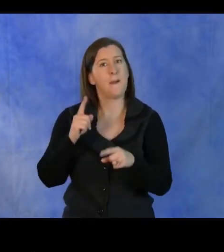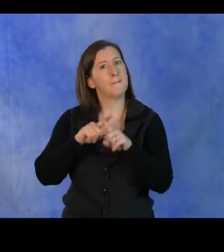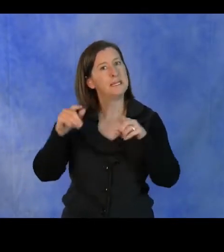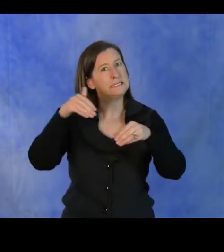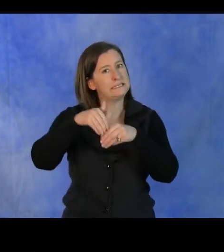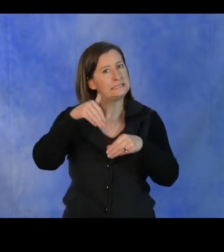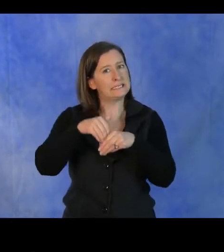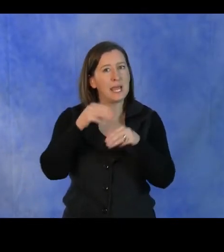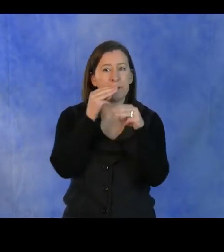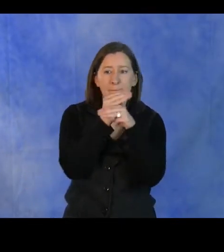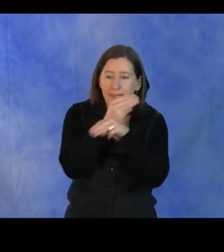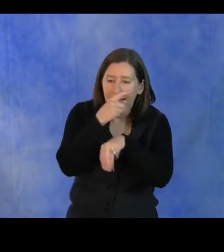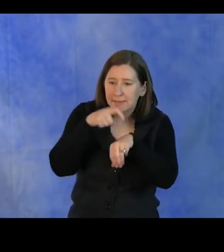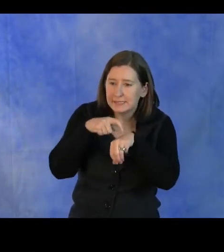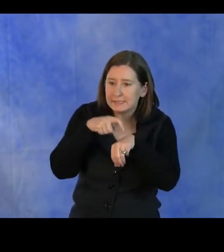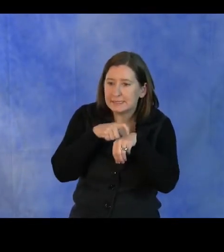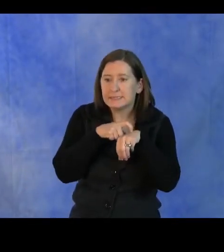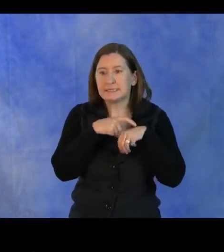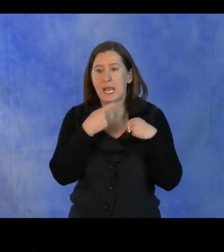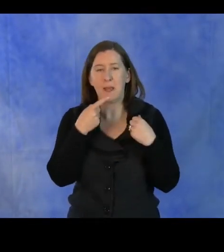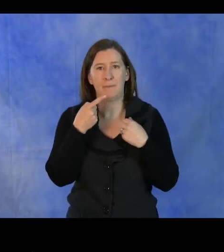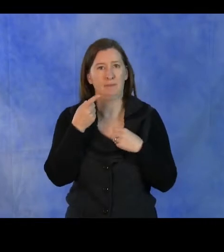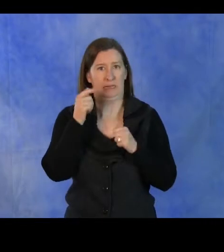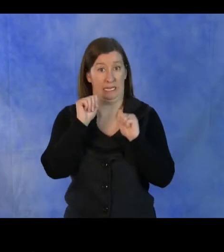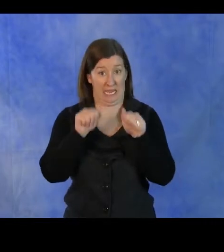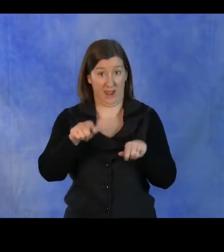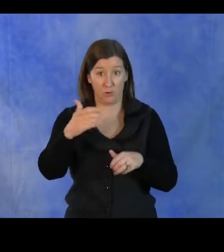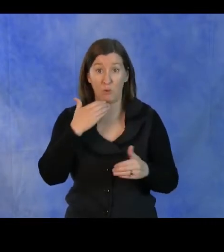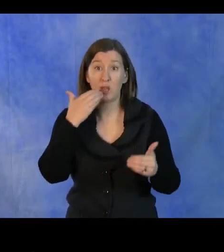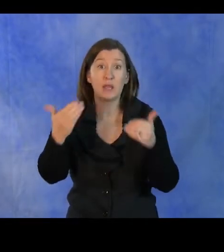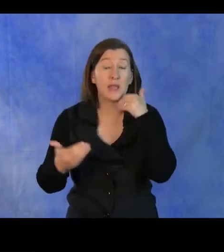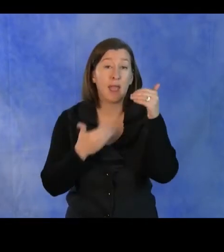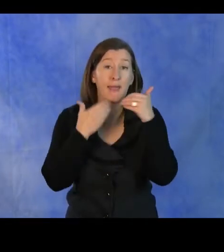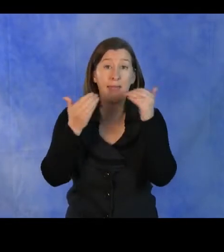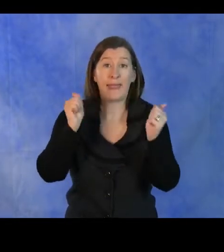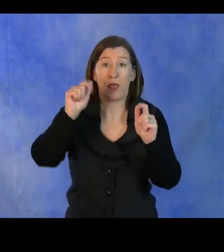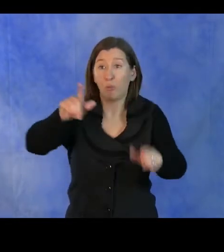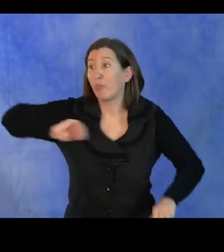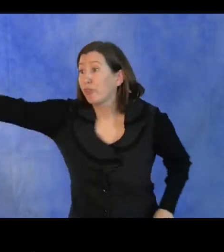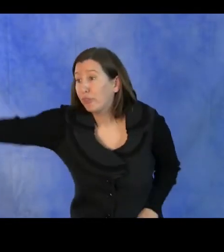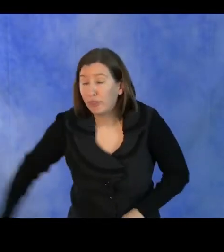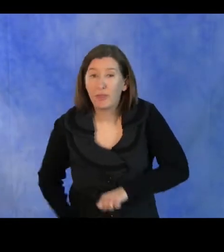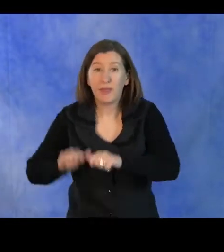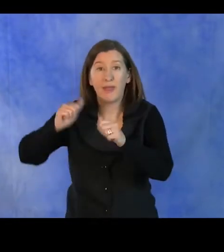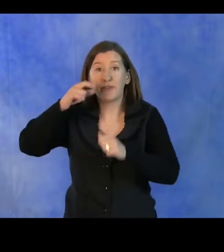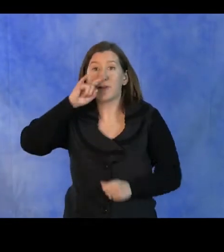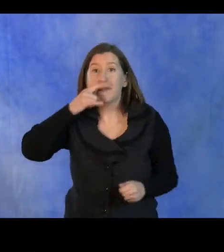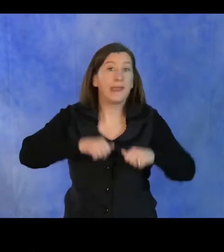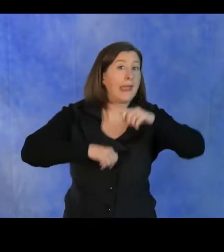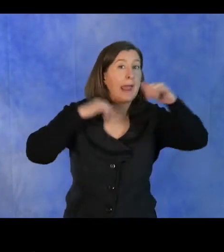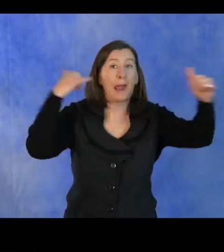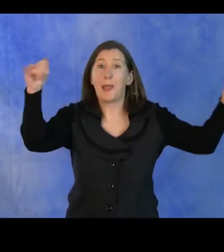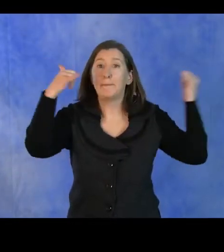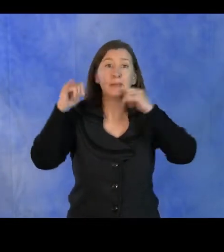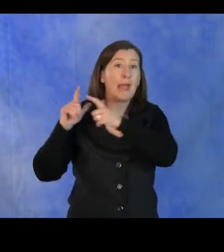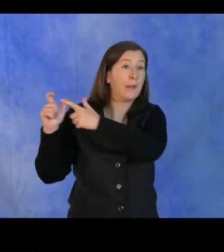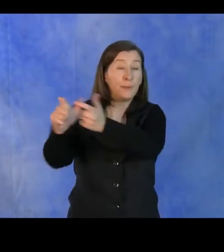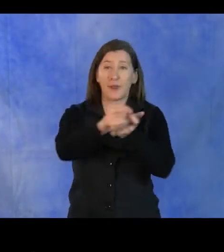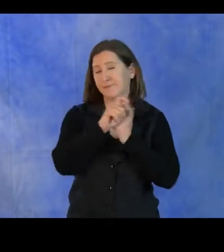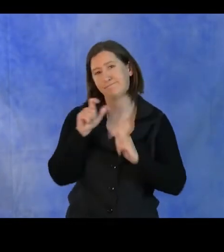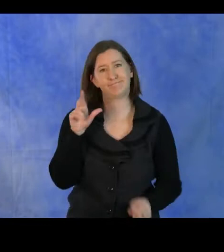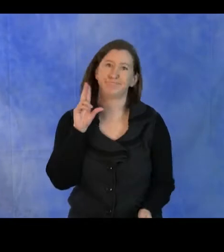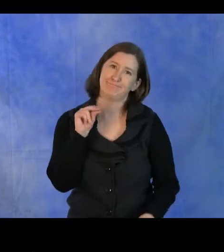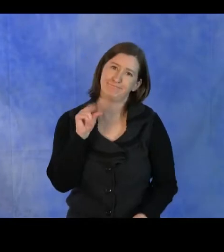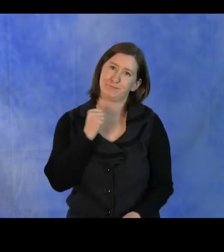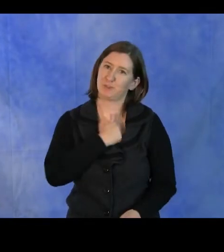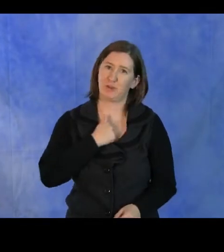play. But inside during math, can you yell or move around or